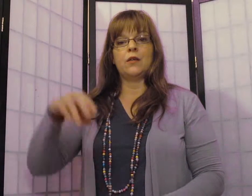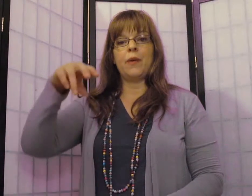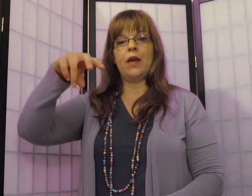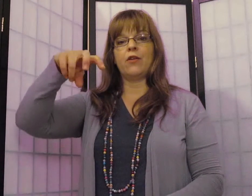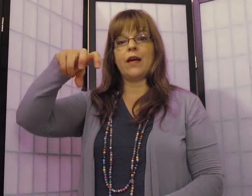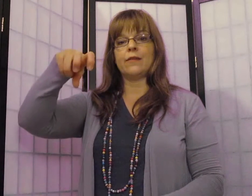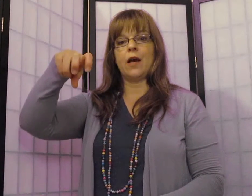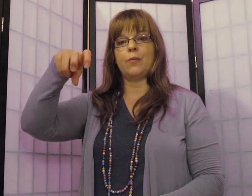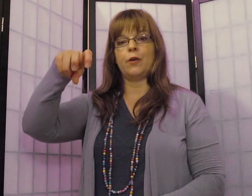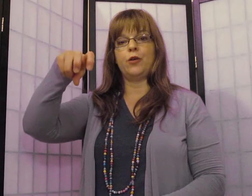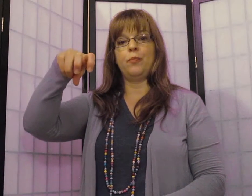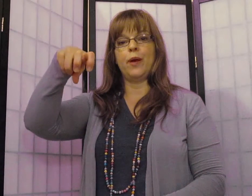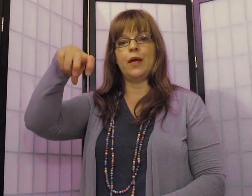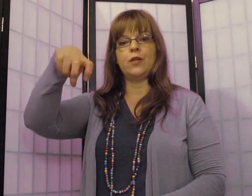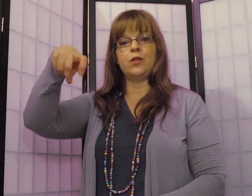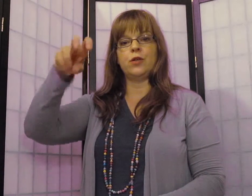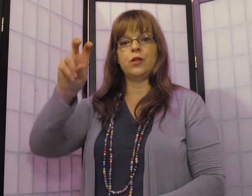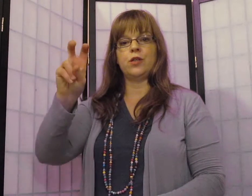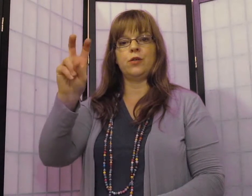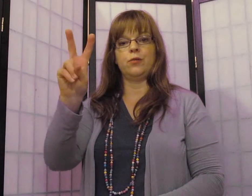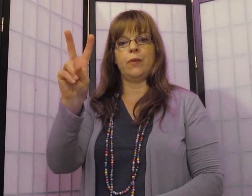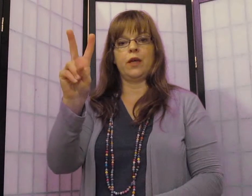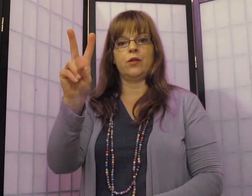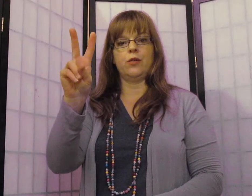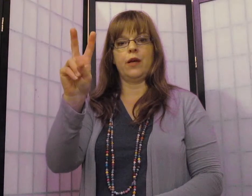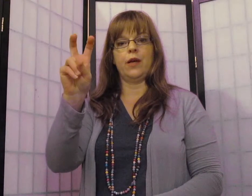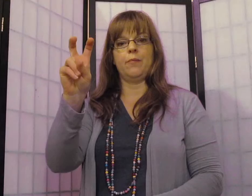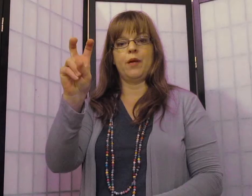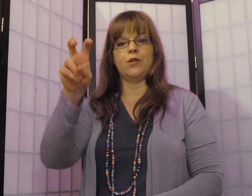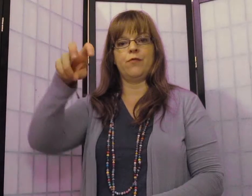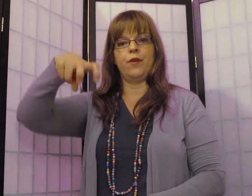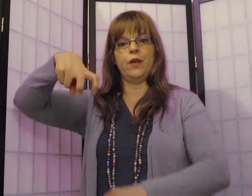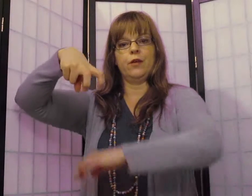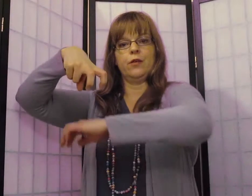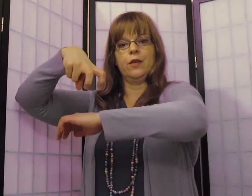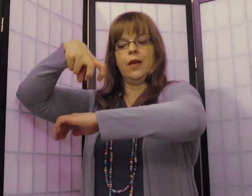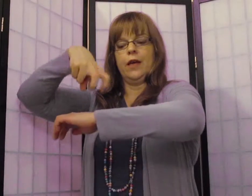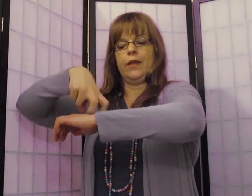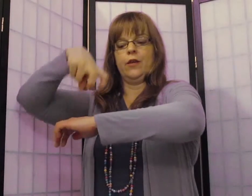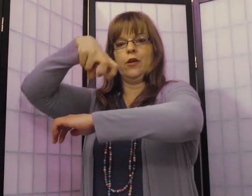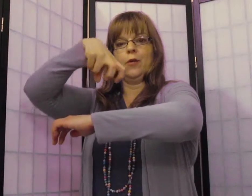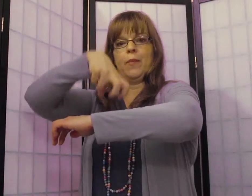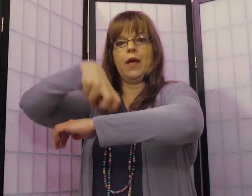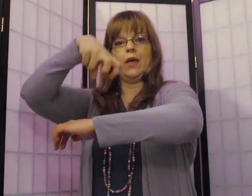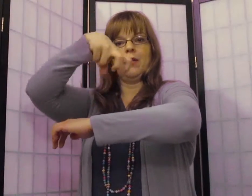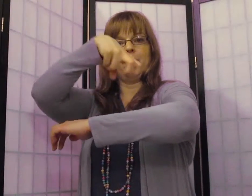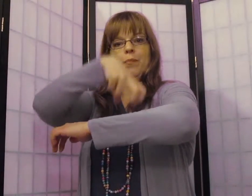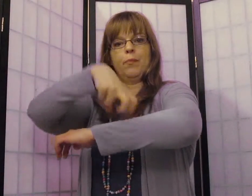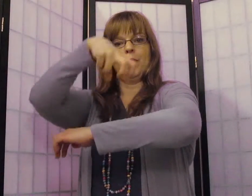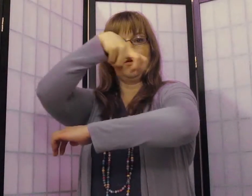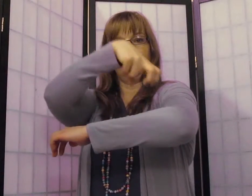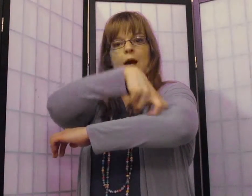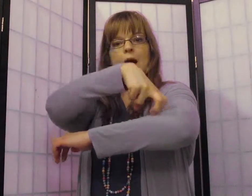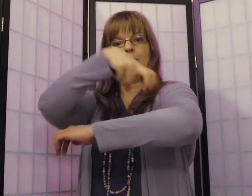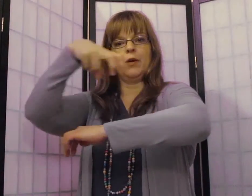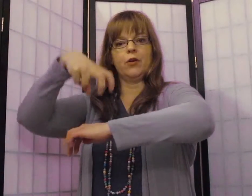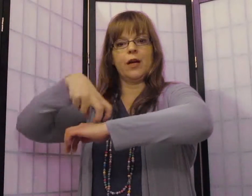Make grasshopper, you bend make a two hand and bend your fingers, and they're going to make it hop across